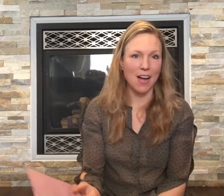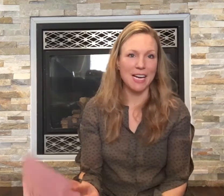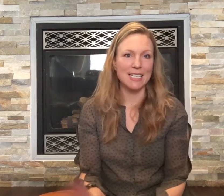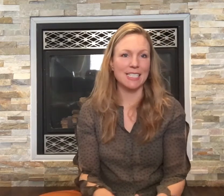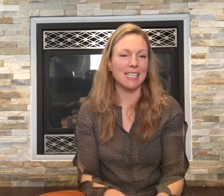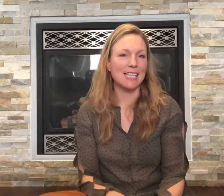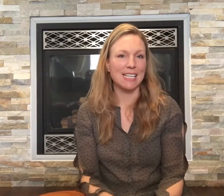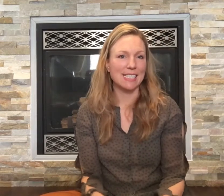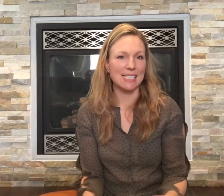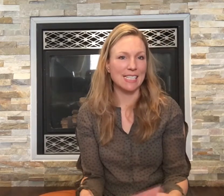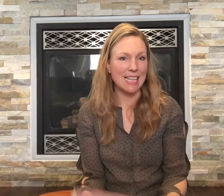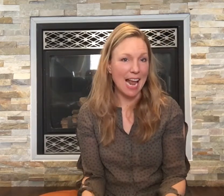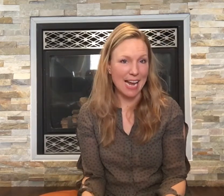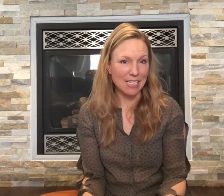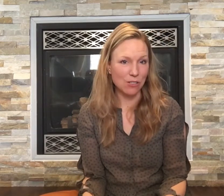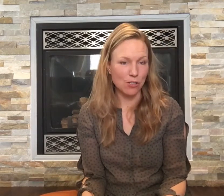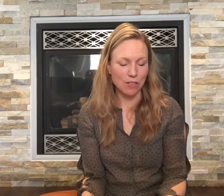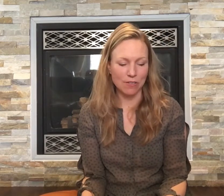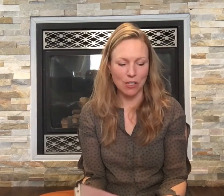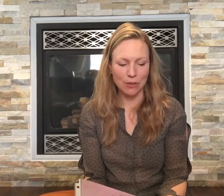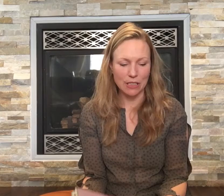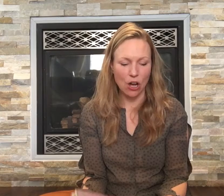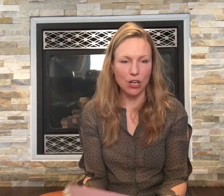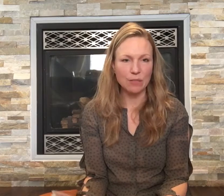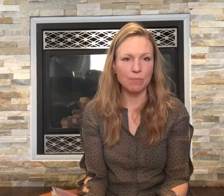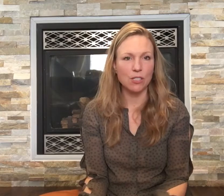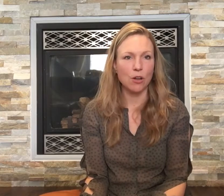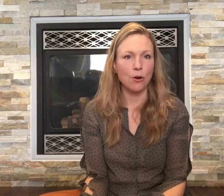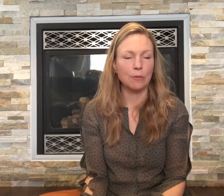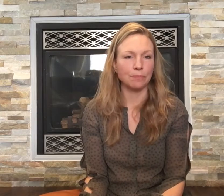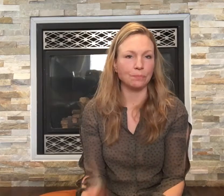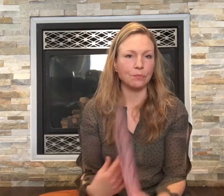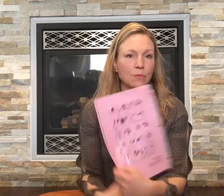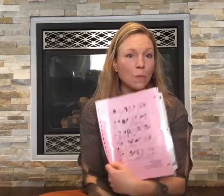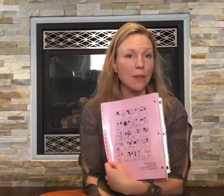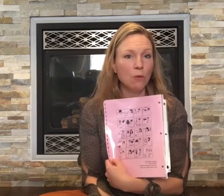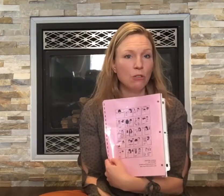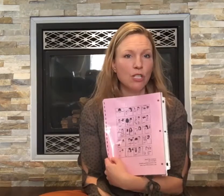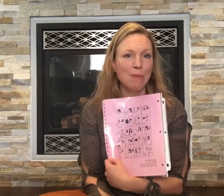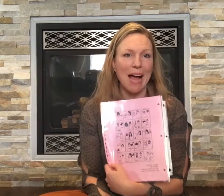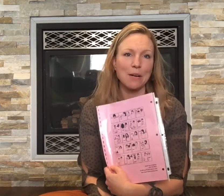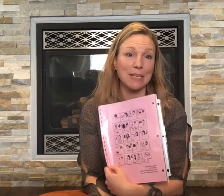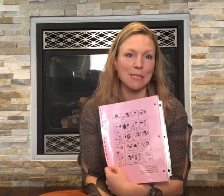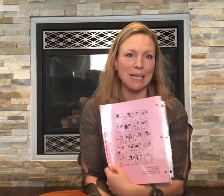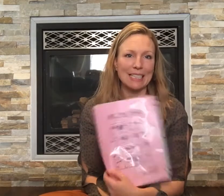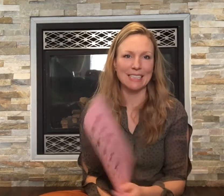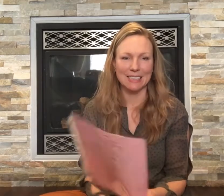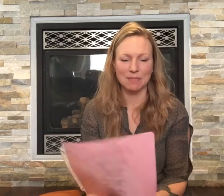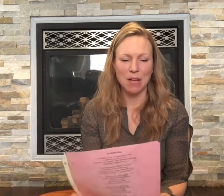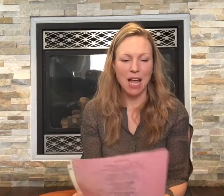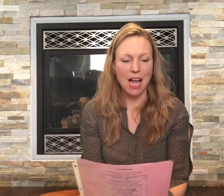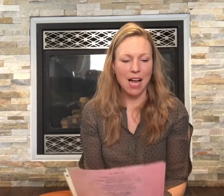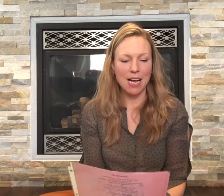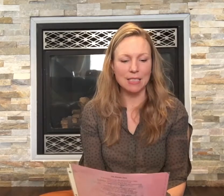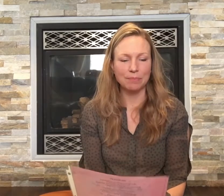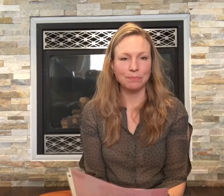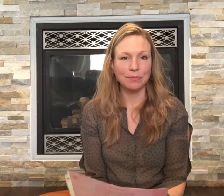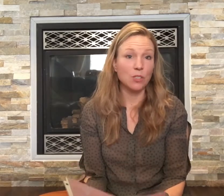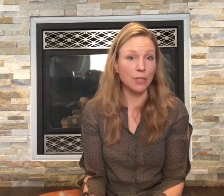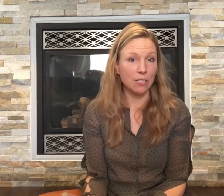find this in the handout so you can follow along. So we'll go to the back, mine's pink. So here are